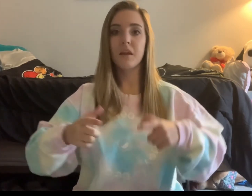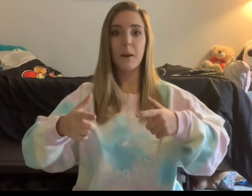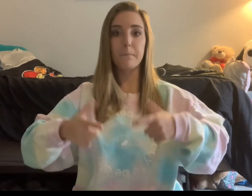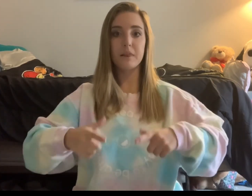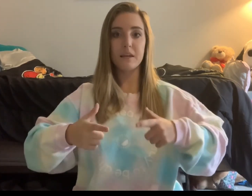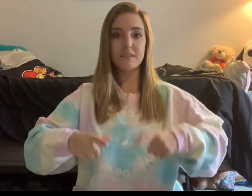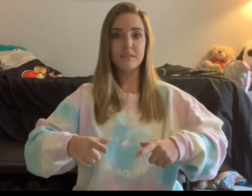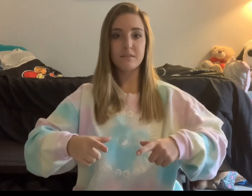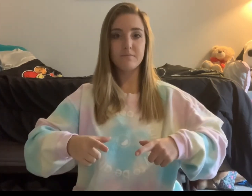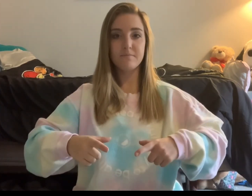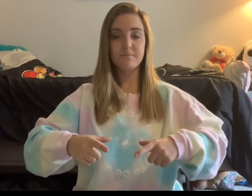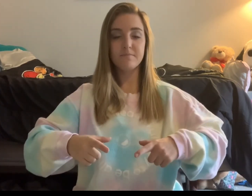Plate,